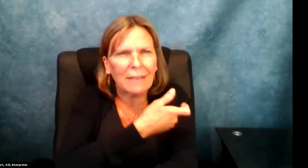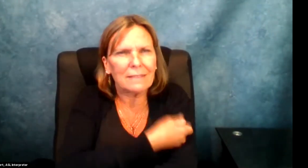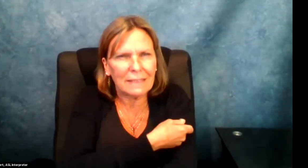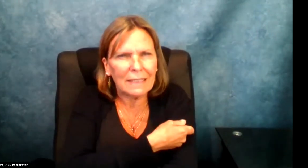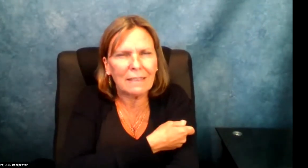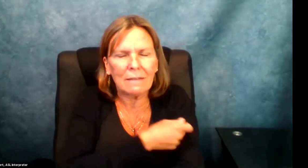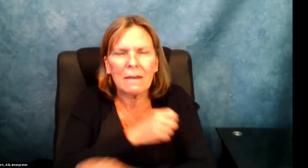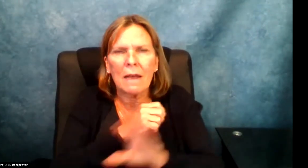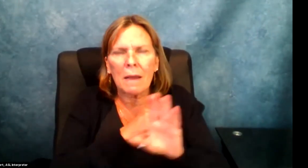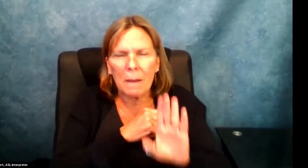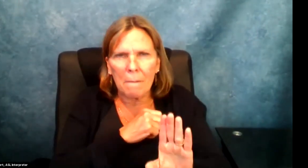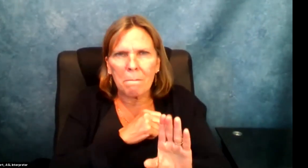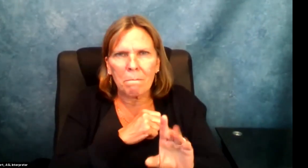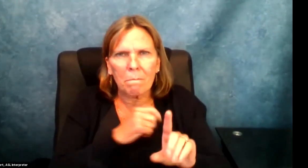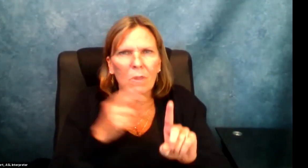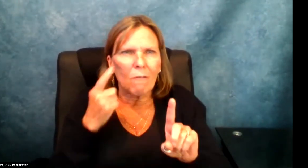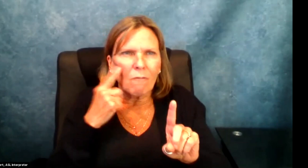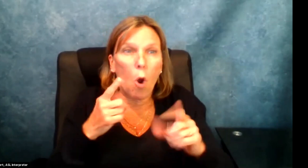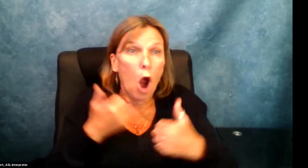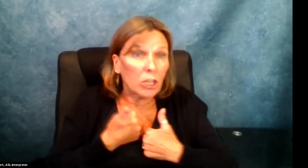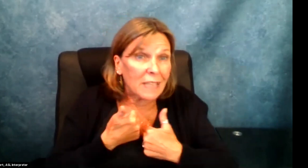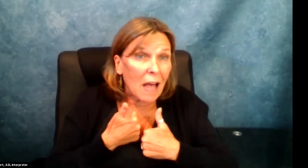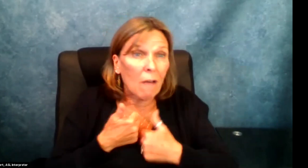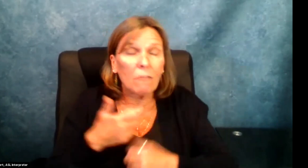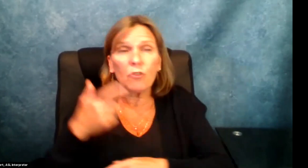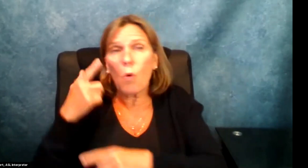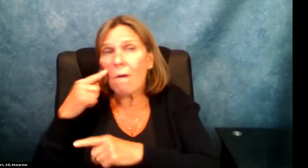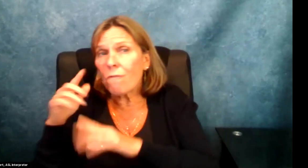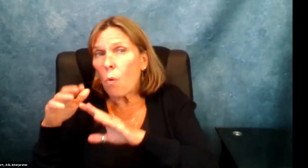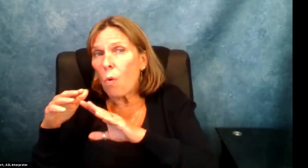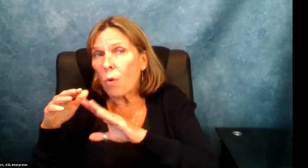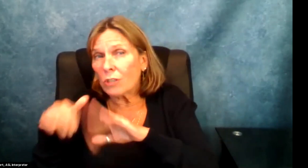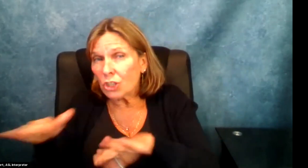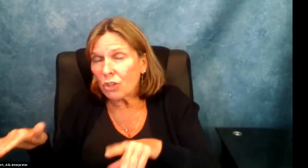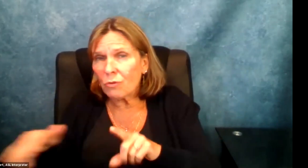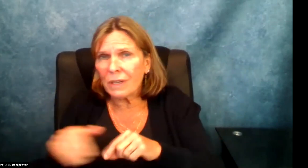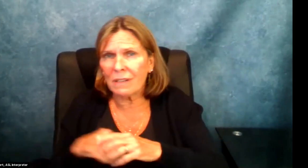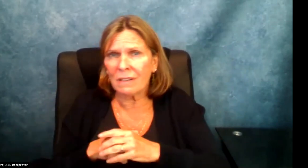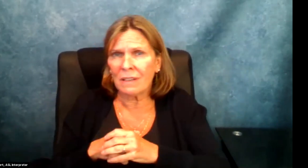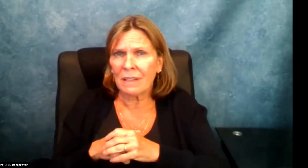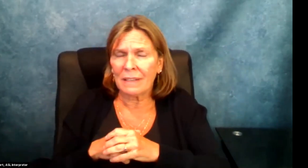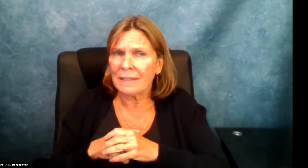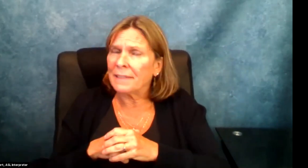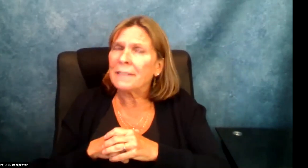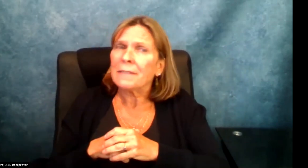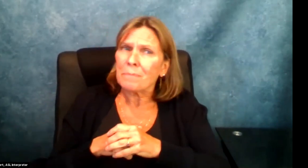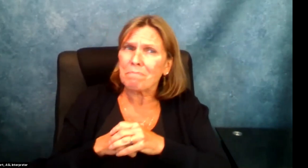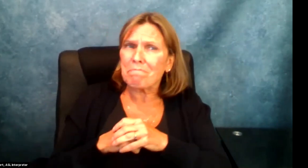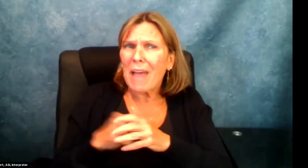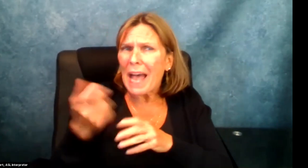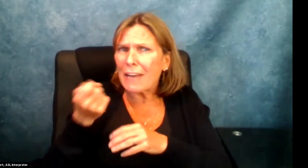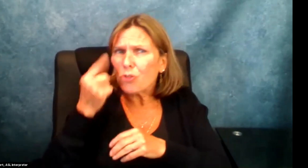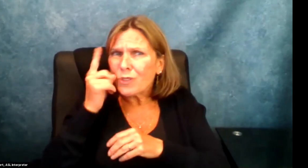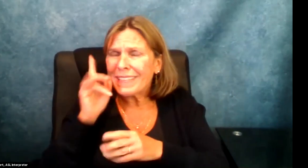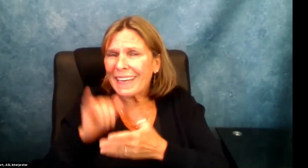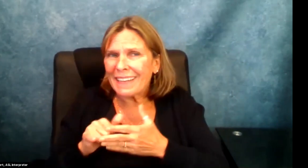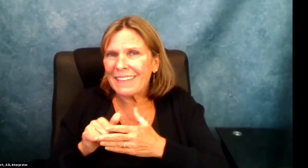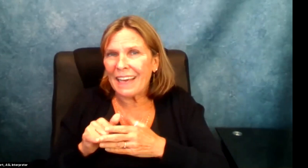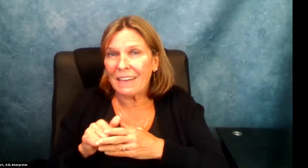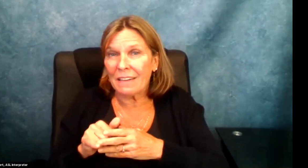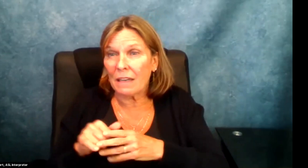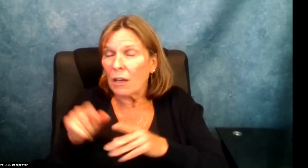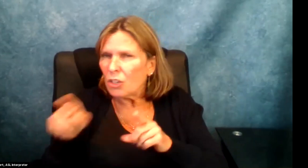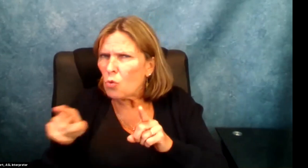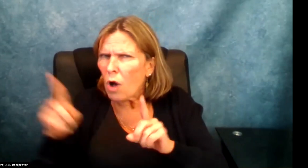to the individual who asked about the child with Down syndrome and maybe not being able to wear a mask. And I do see vaccination